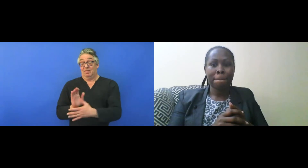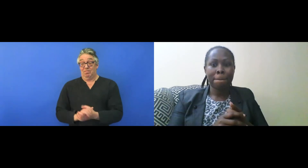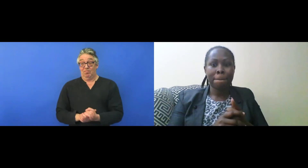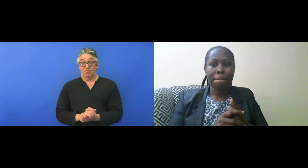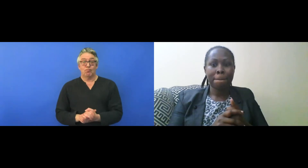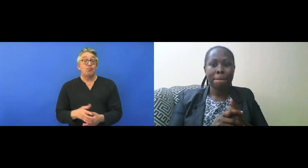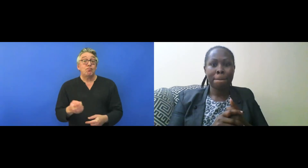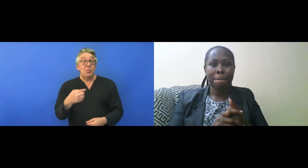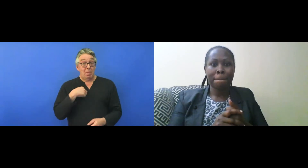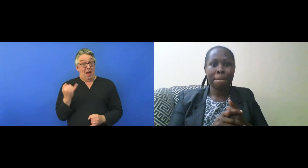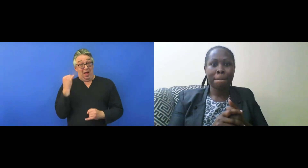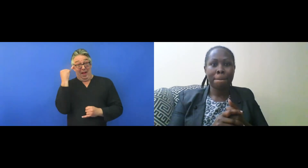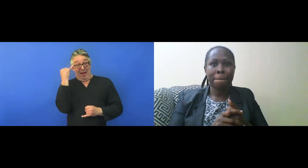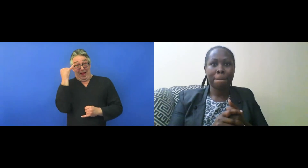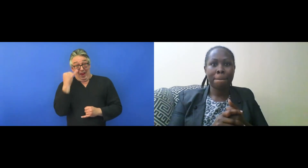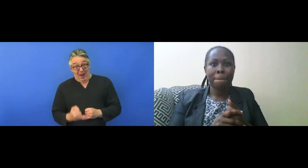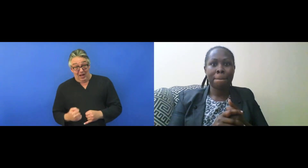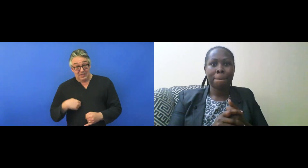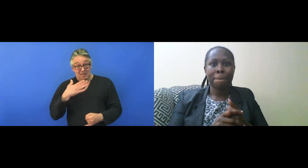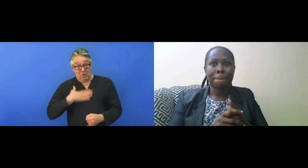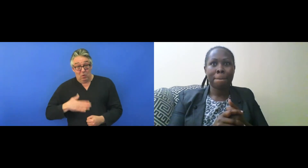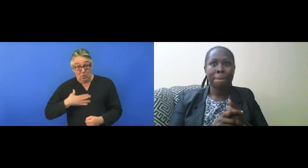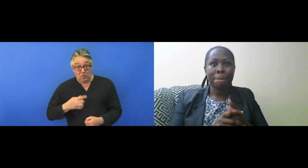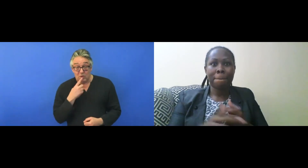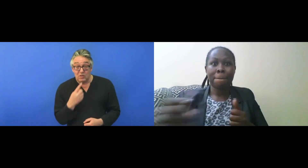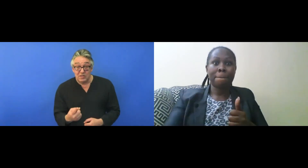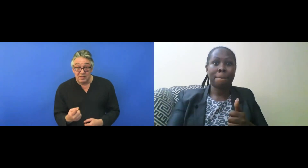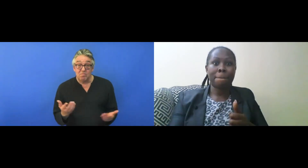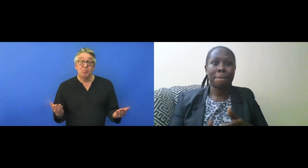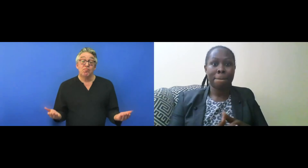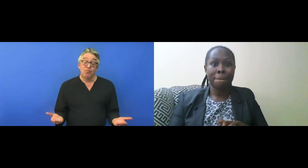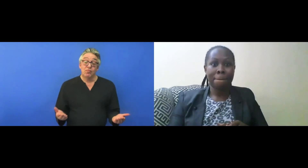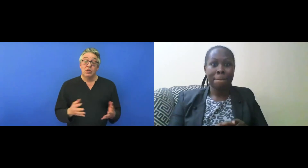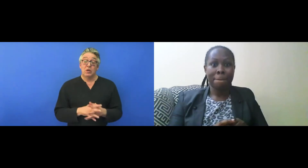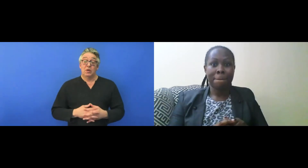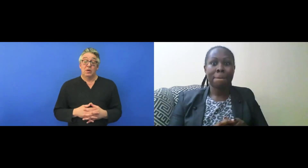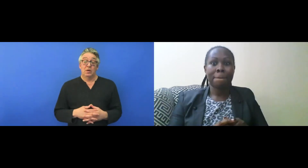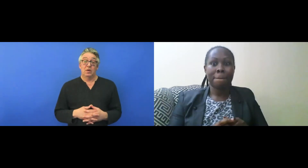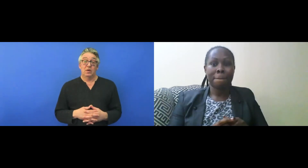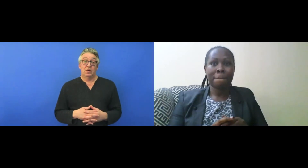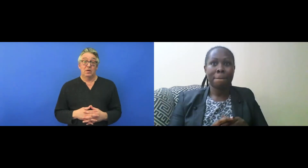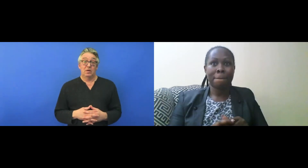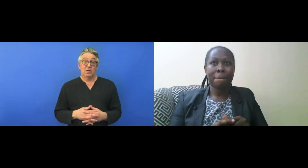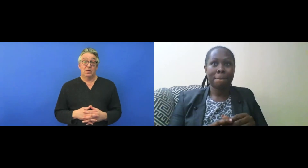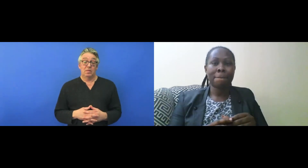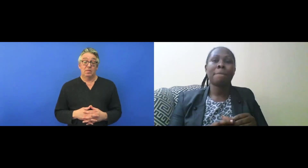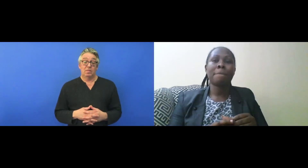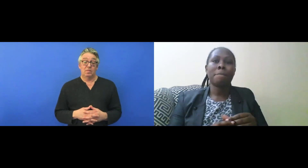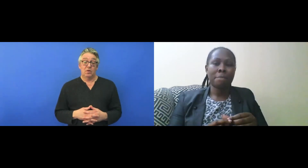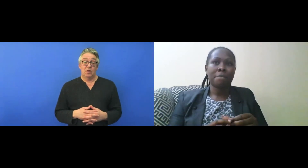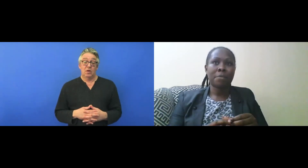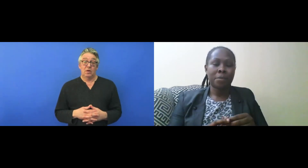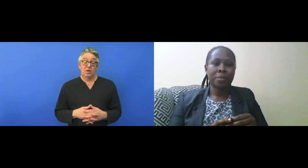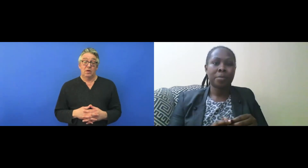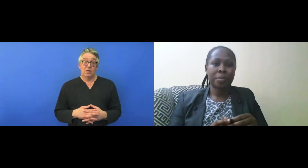word, it's okay. For me, I'm here. In there,